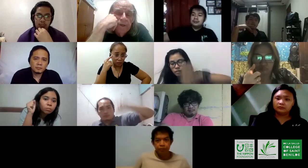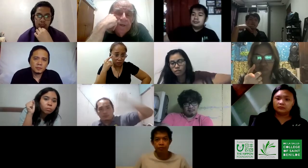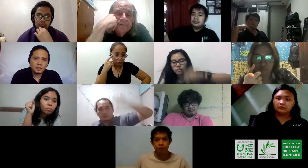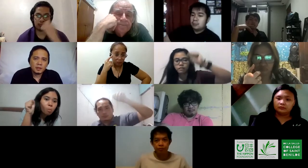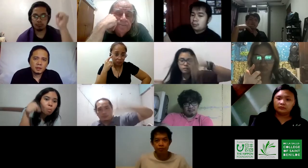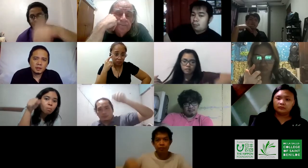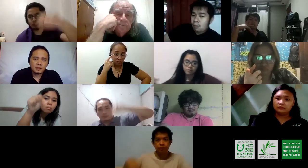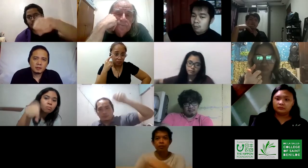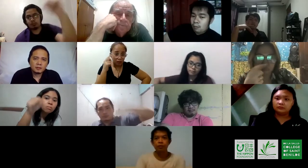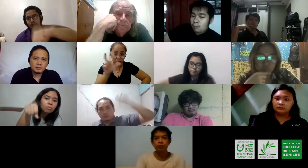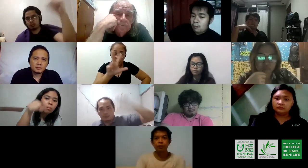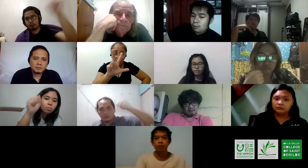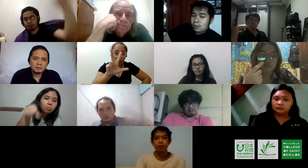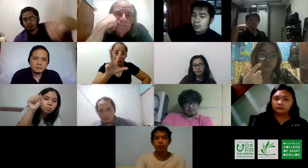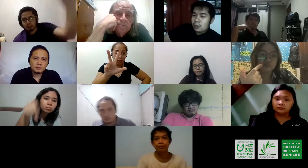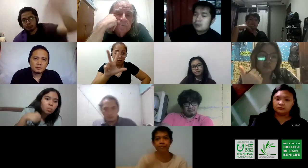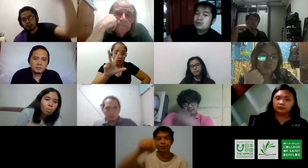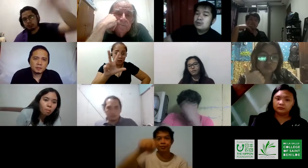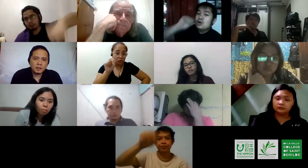3?